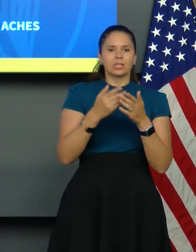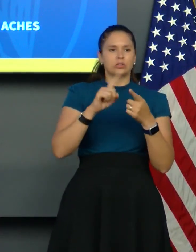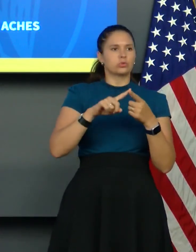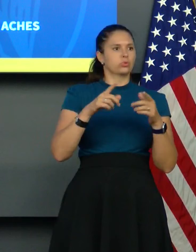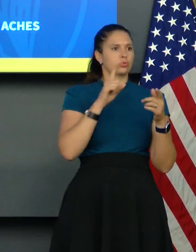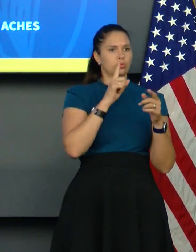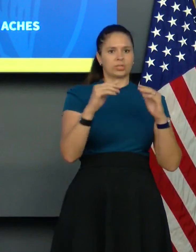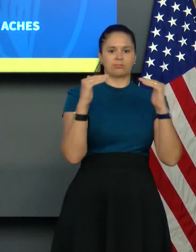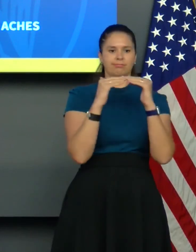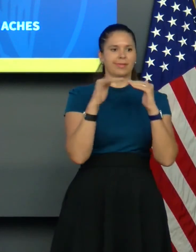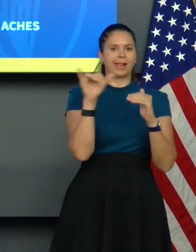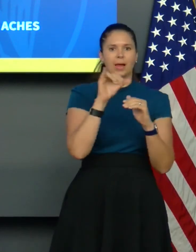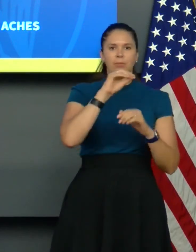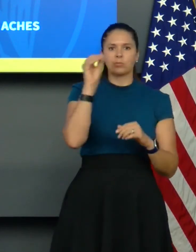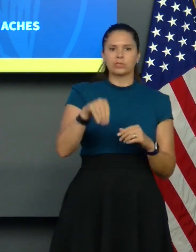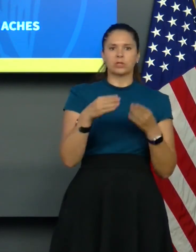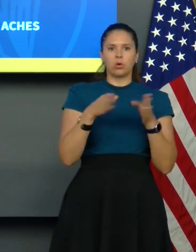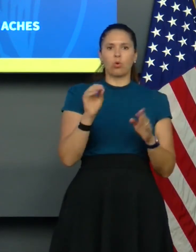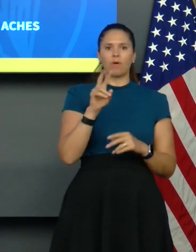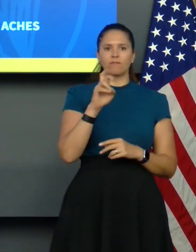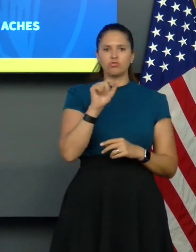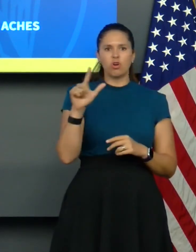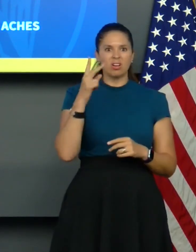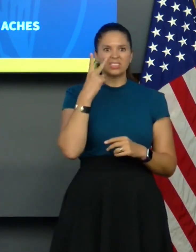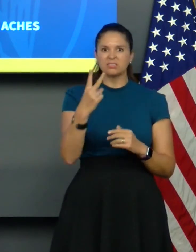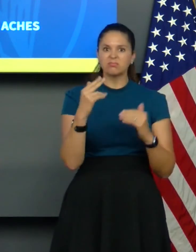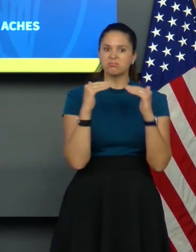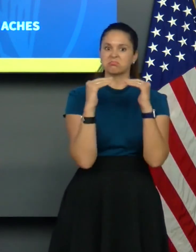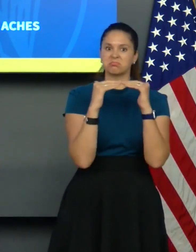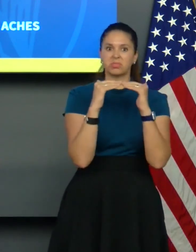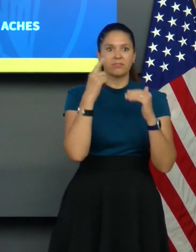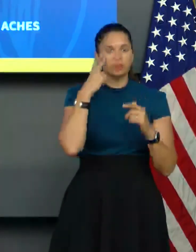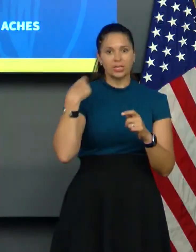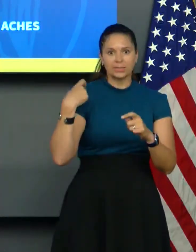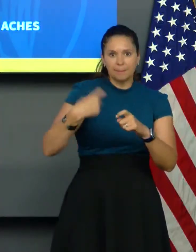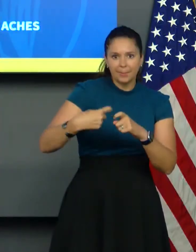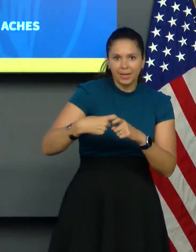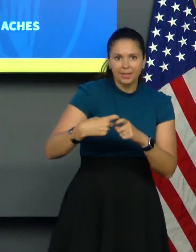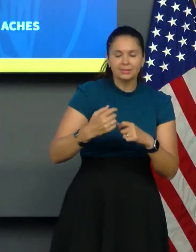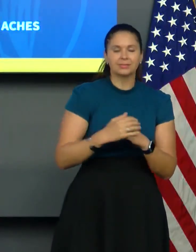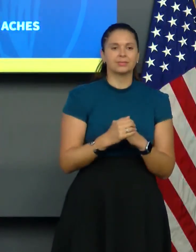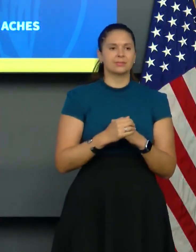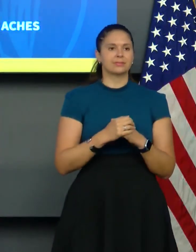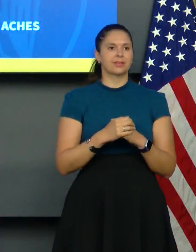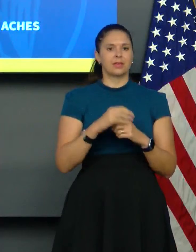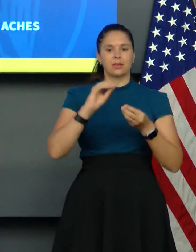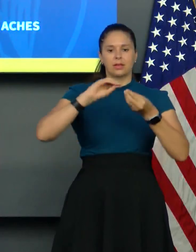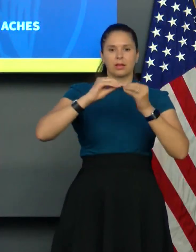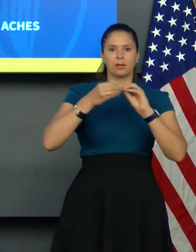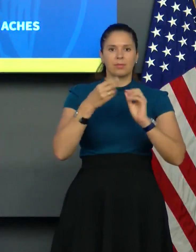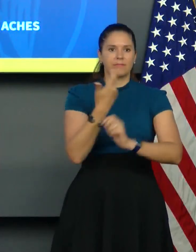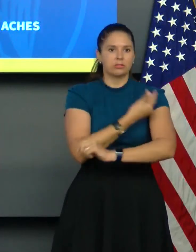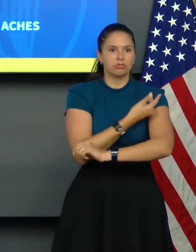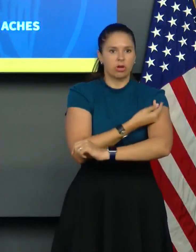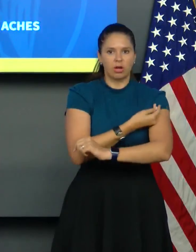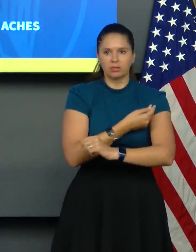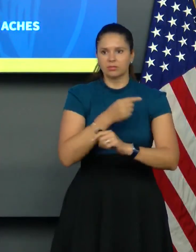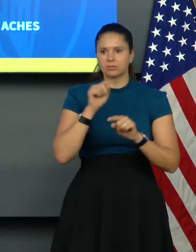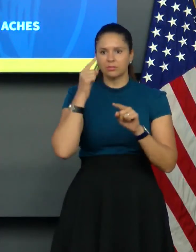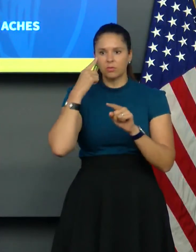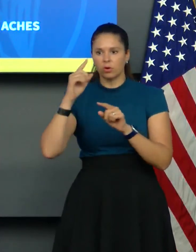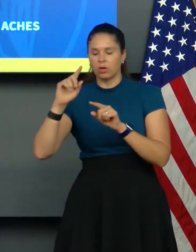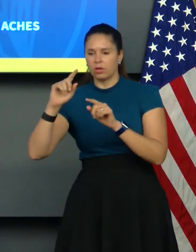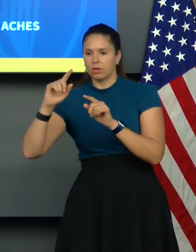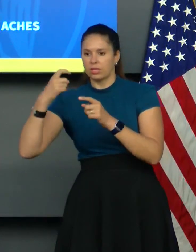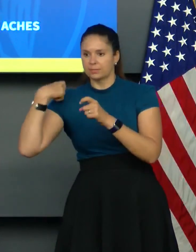overall. And we're seeing that it is almost exactly the same for Hispanics. The number of shots being administered to